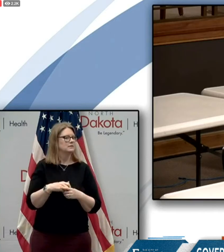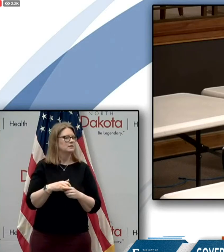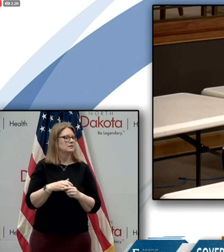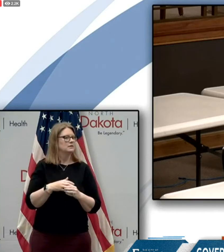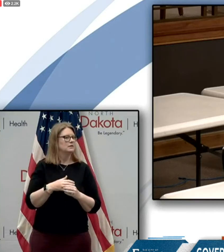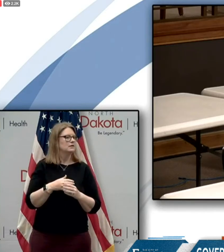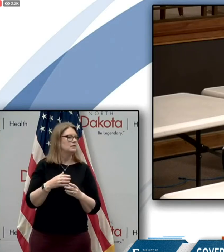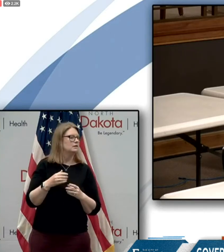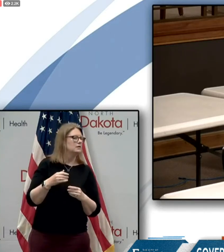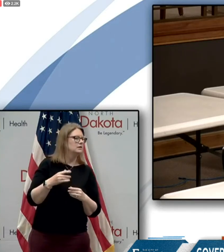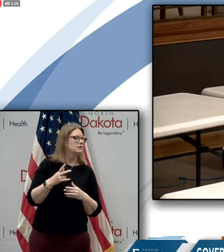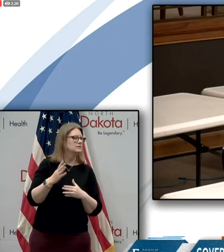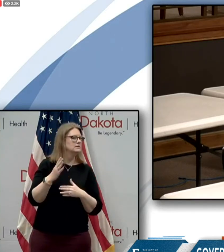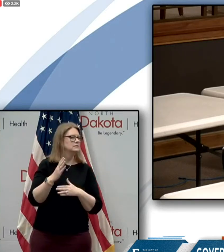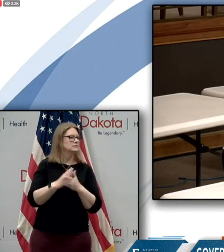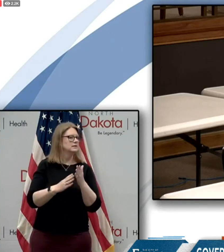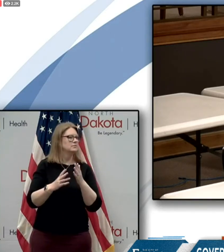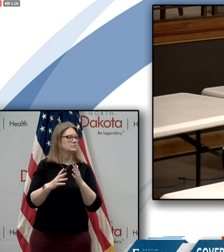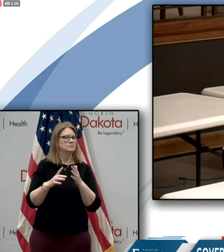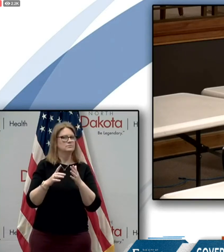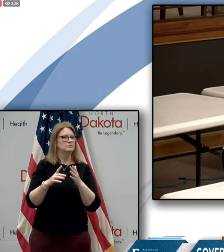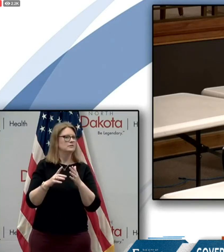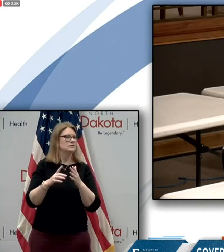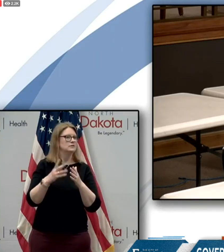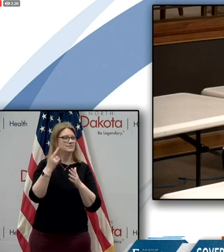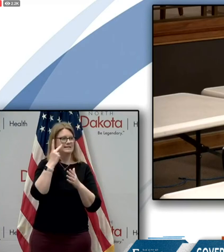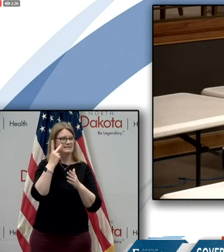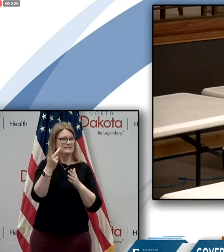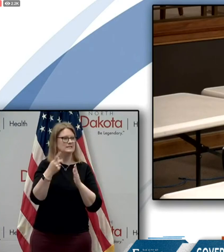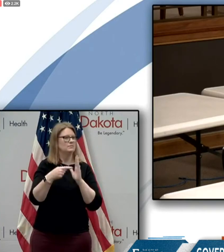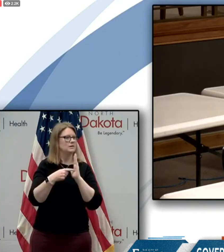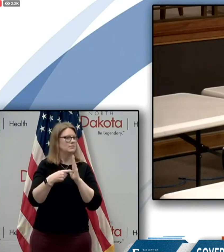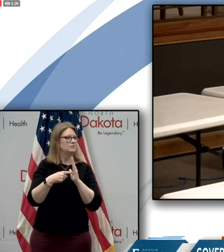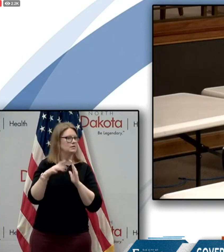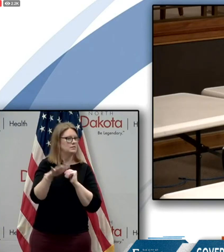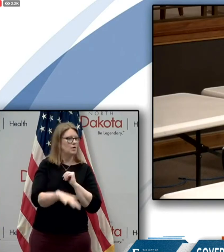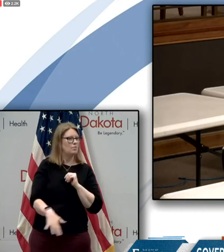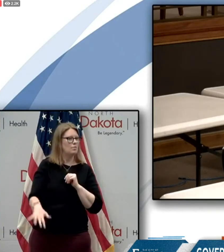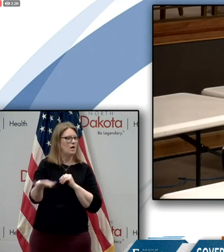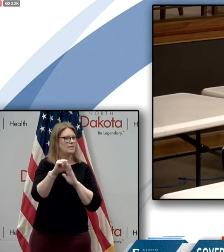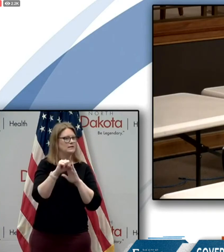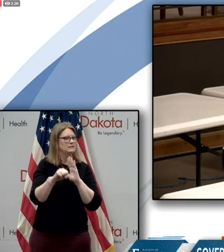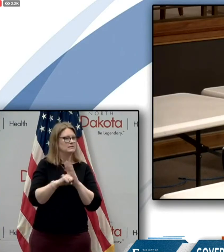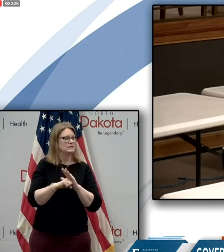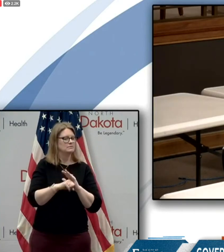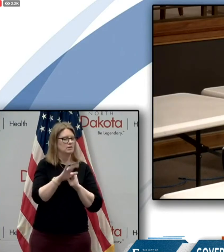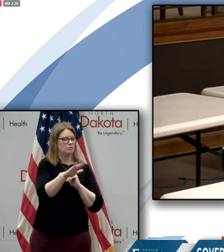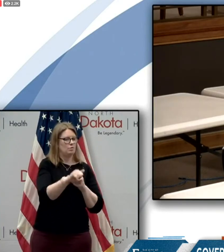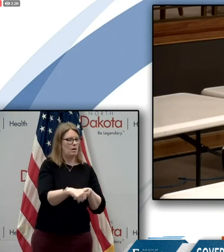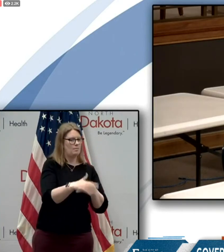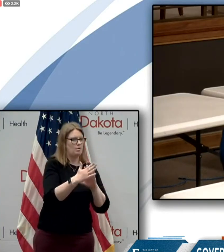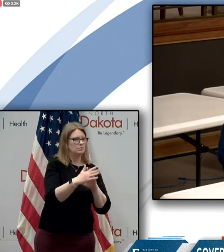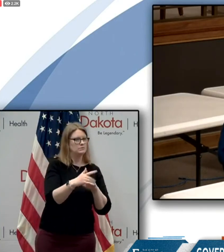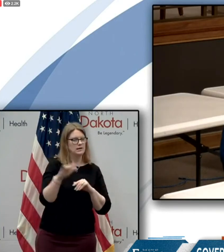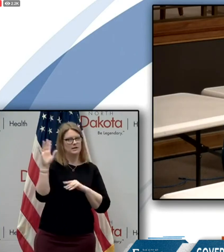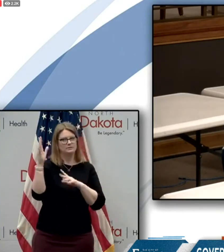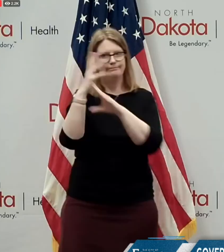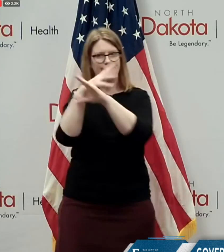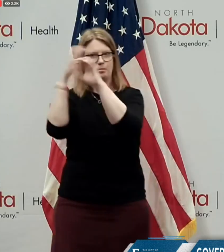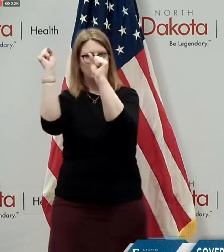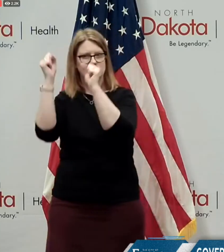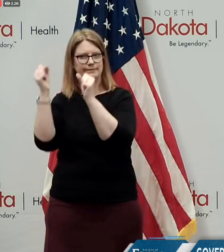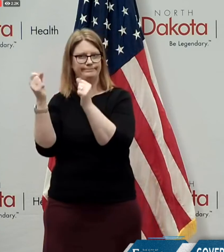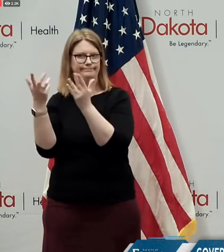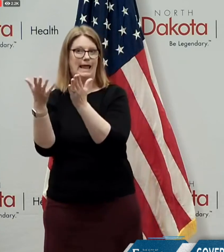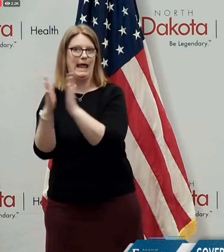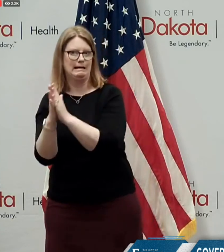some dangerous crowds. We've seen some demonstrations around this state, wondering how your approach differs from what the president wants. Well, I think